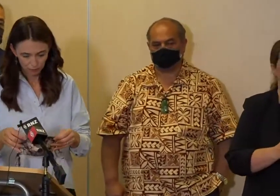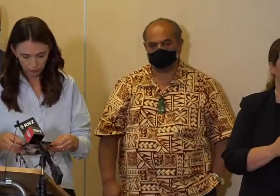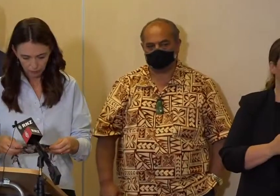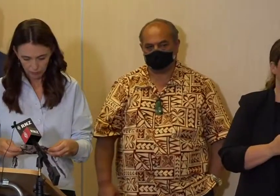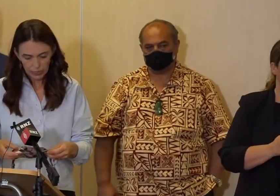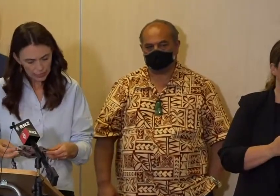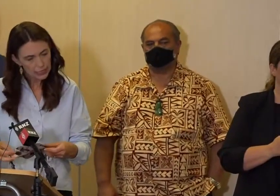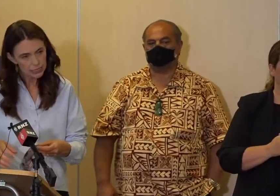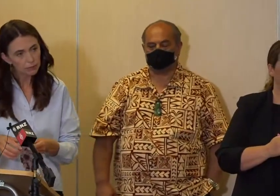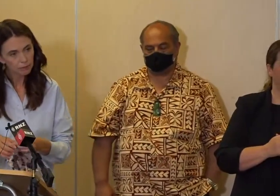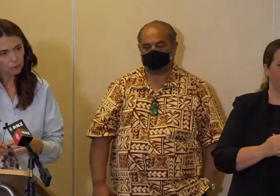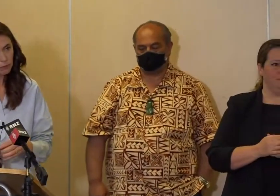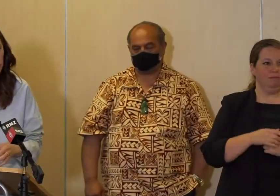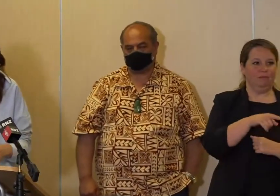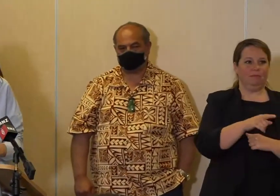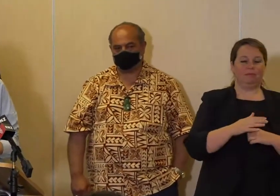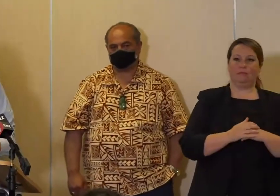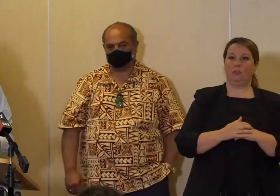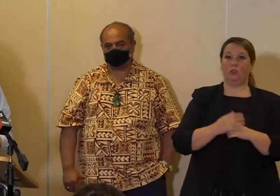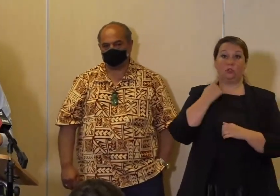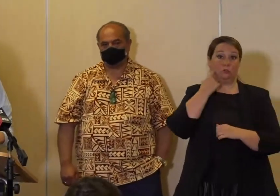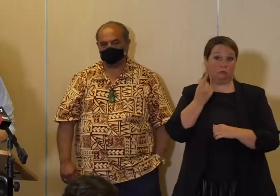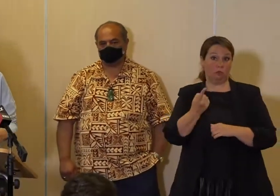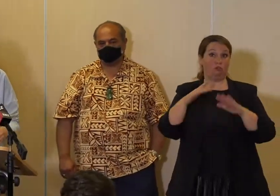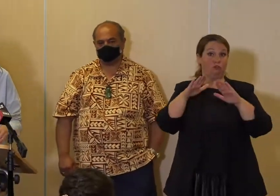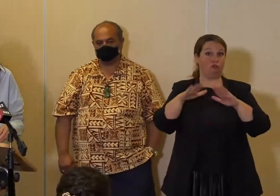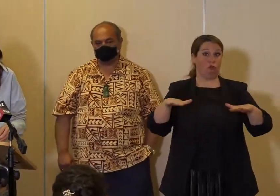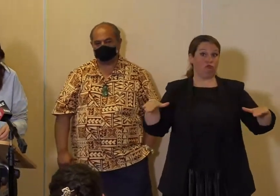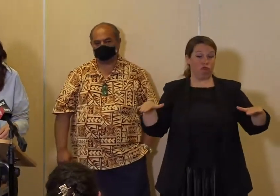Tomorrow, children yes. They can start getting under